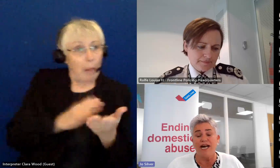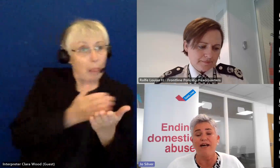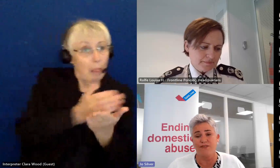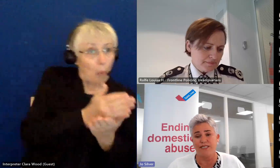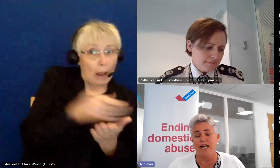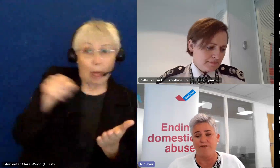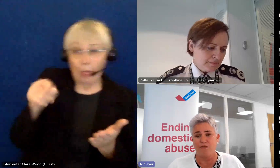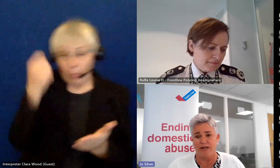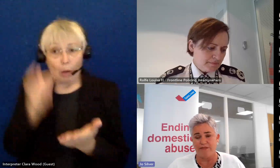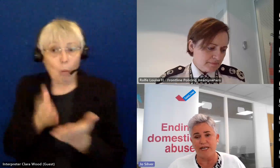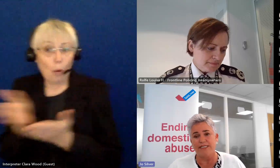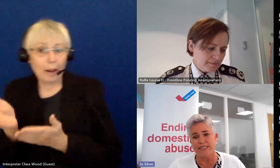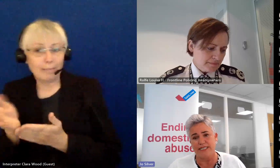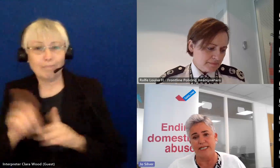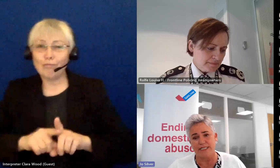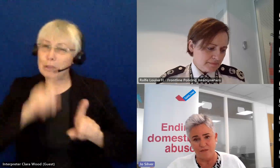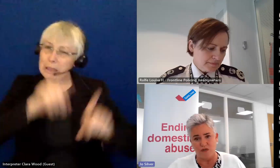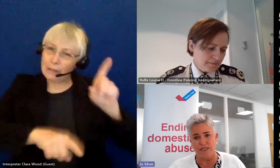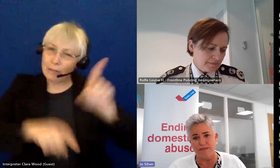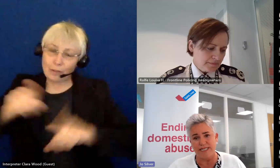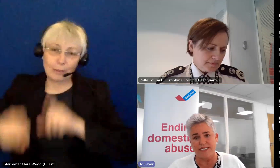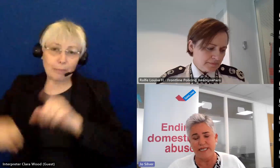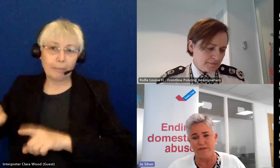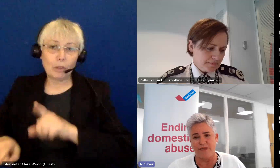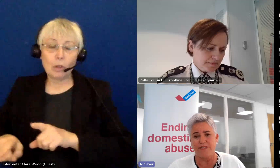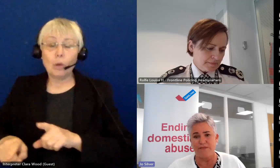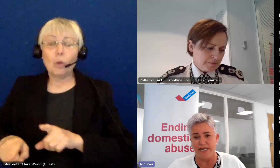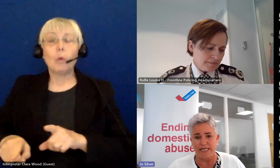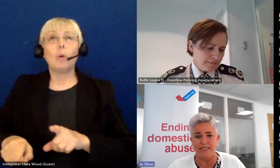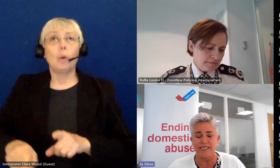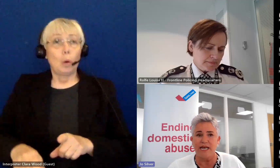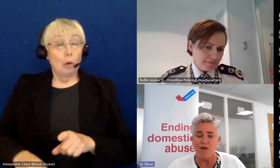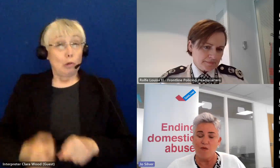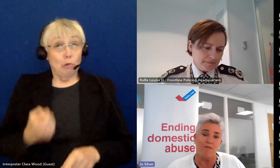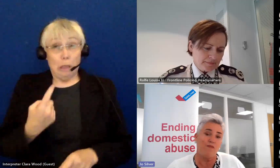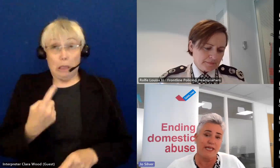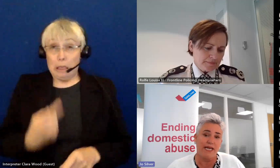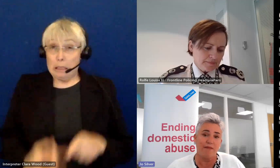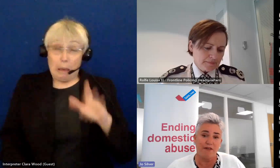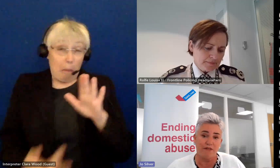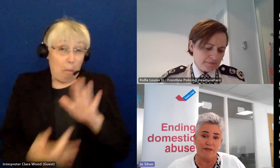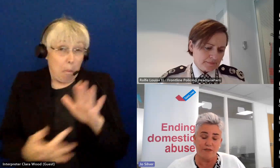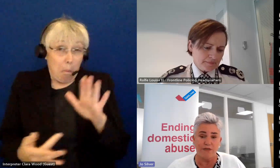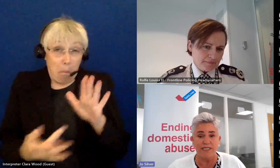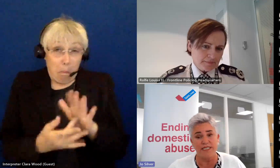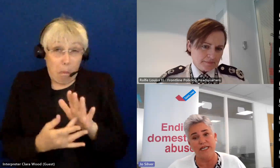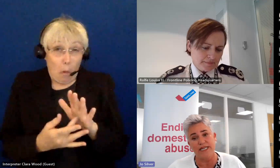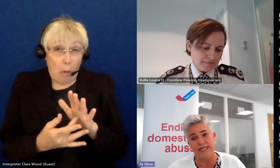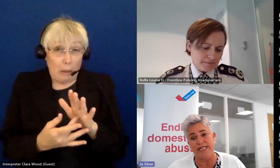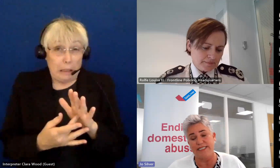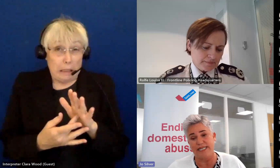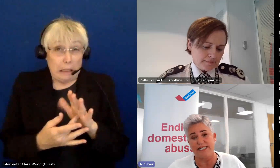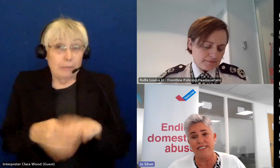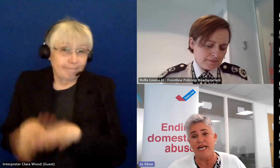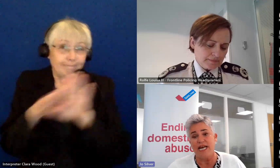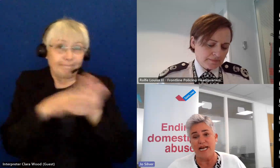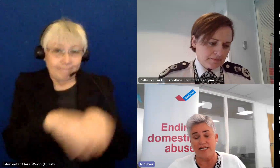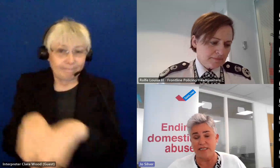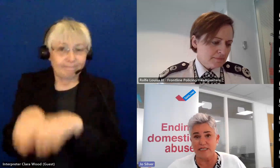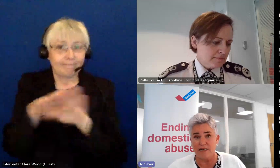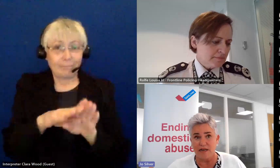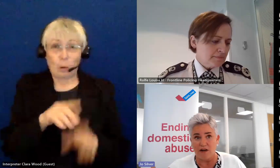we do have to have a way of understanding what domestic abuse means when we think about the resources that are